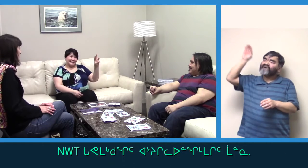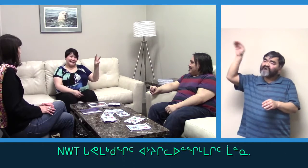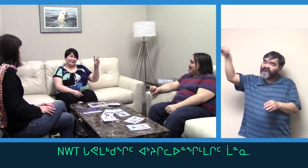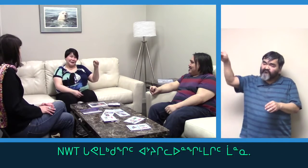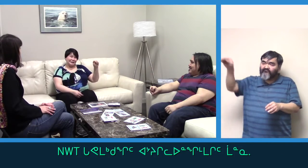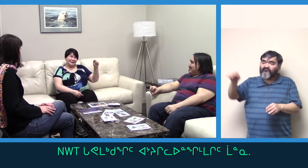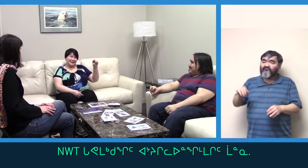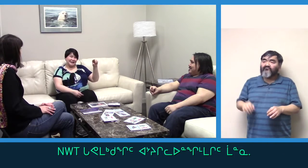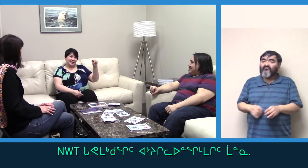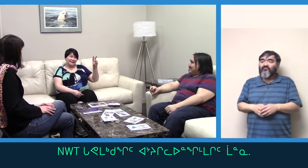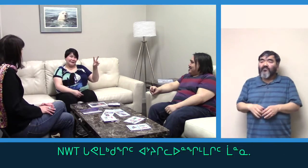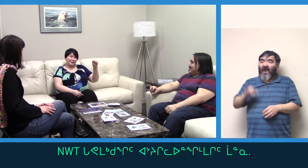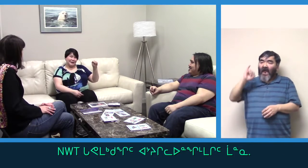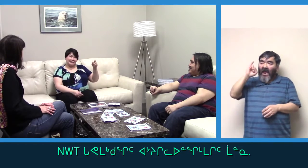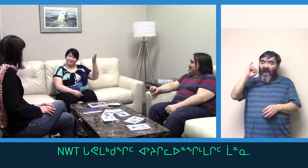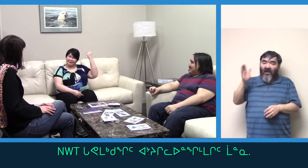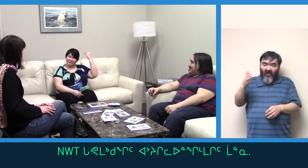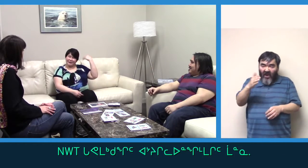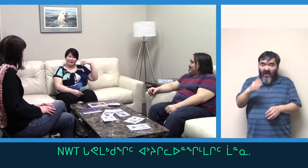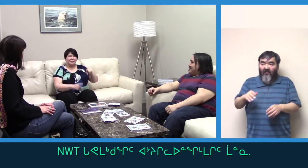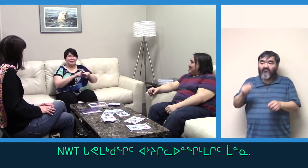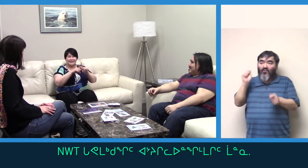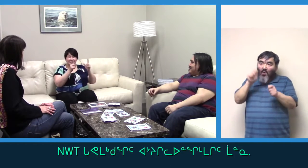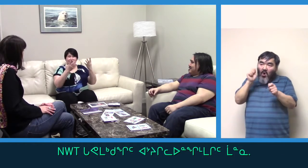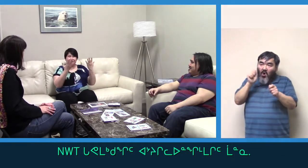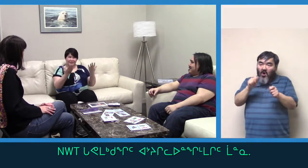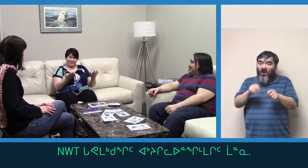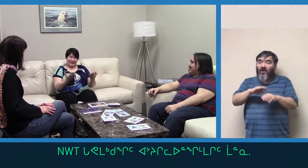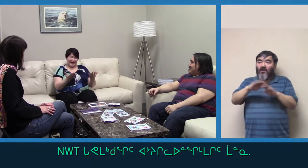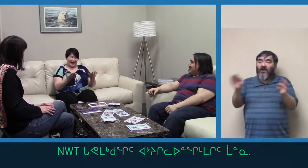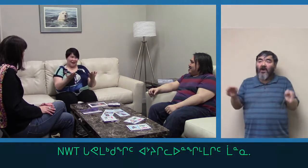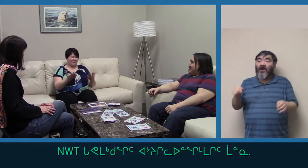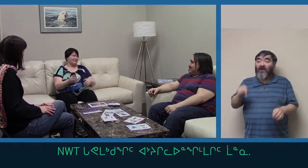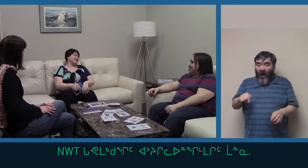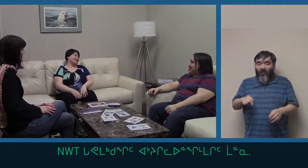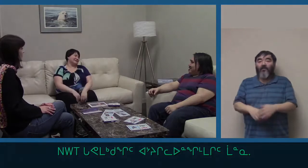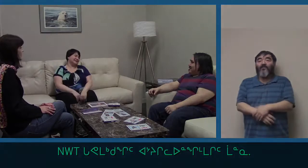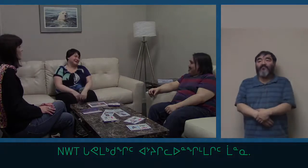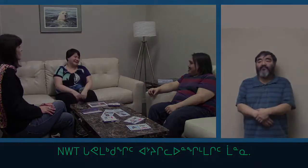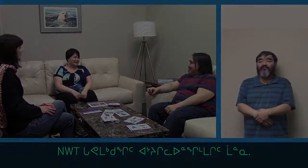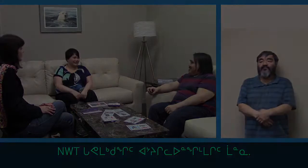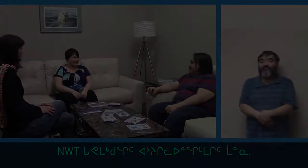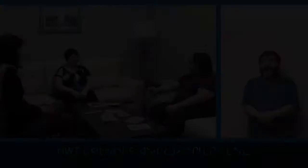Well, NWT government was different from now.